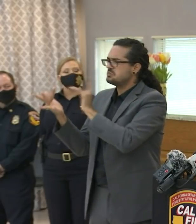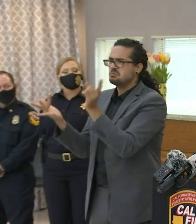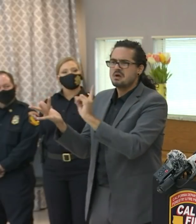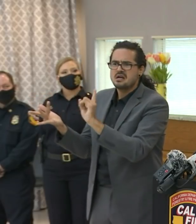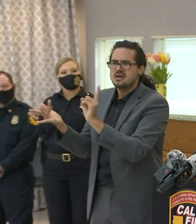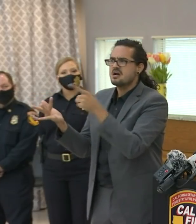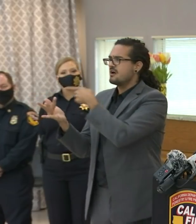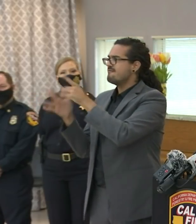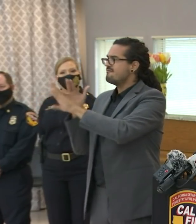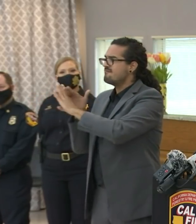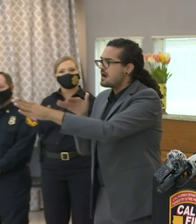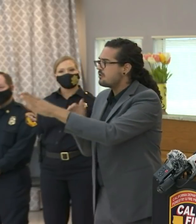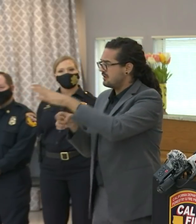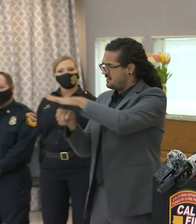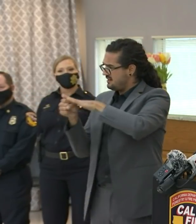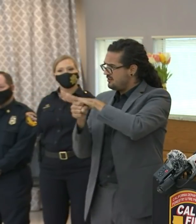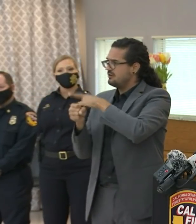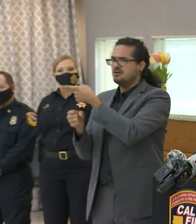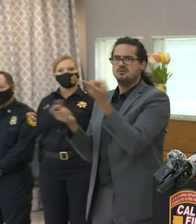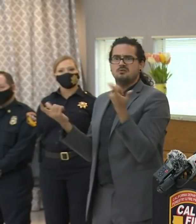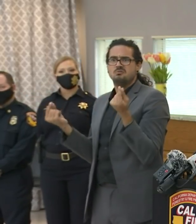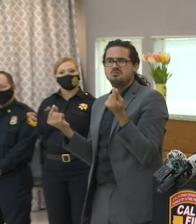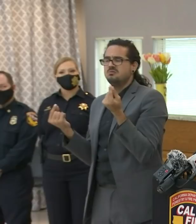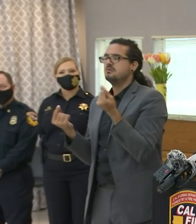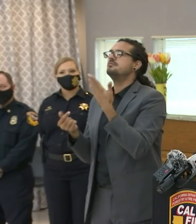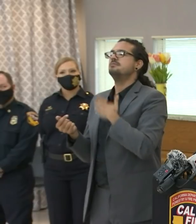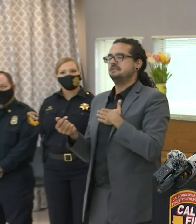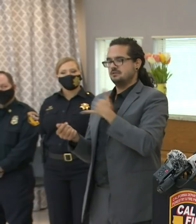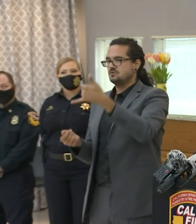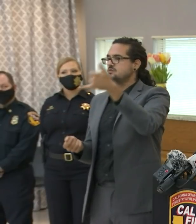to call us, to call our dispatch number at